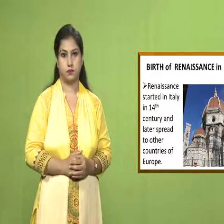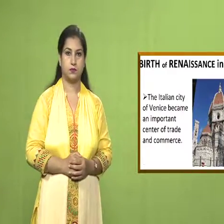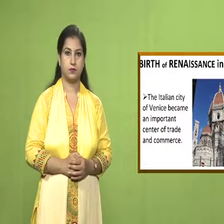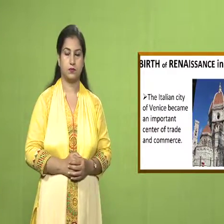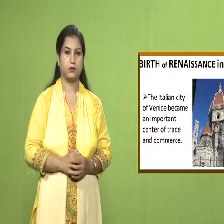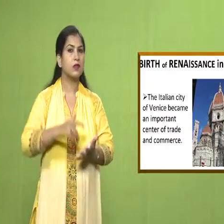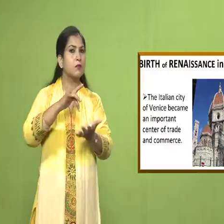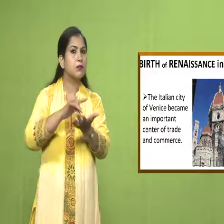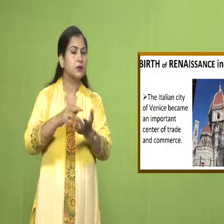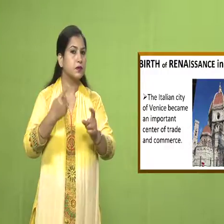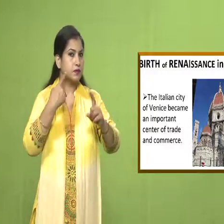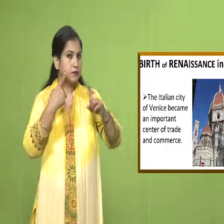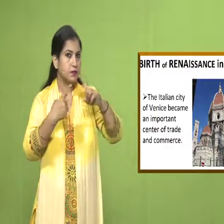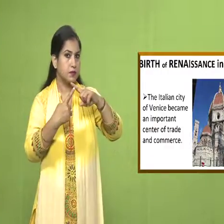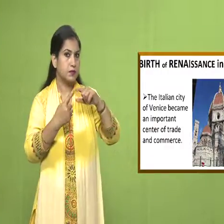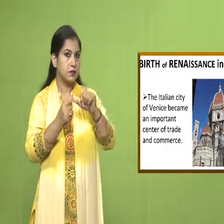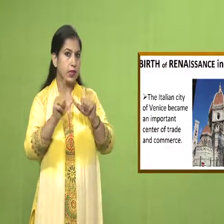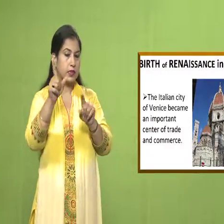The Italian city of Venice